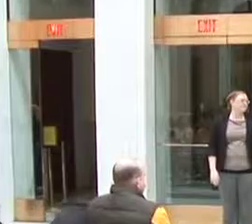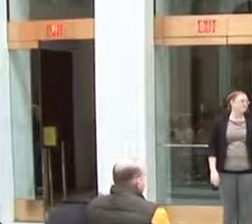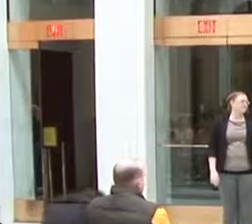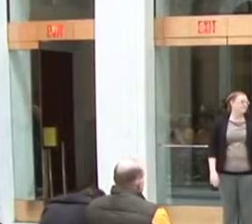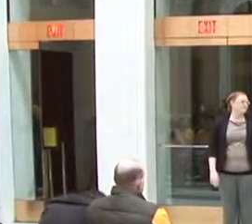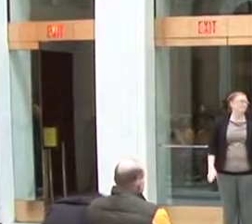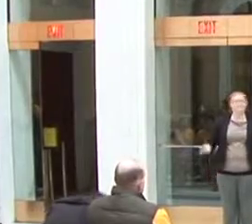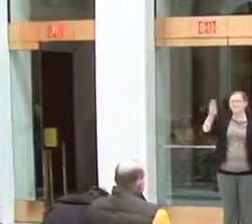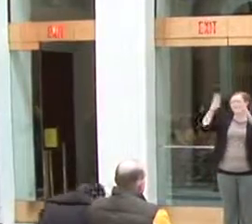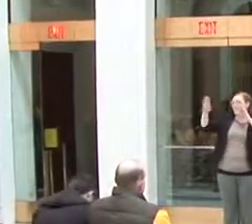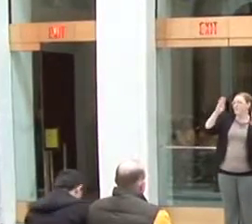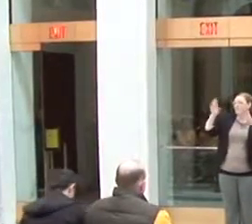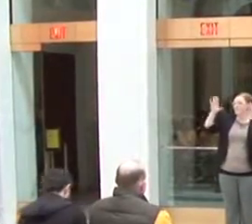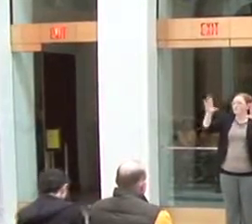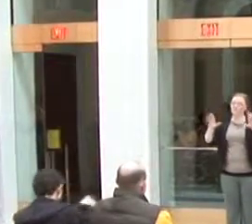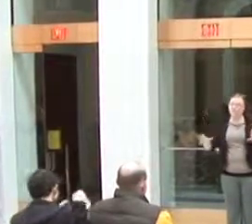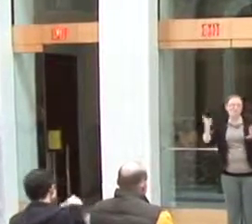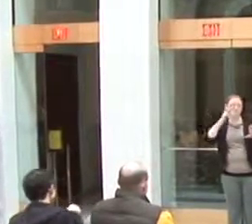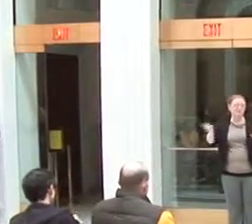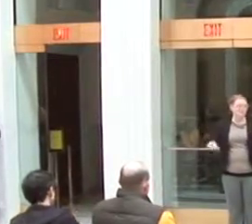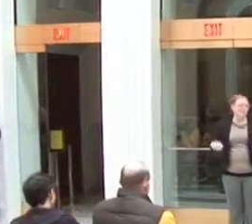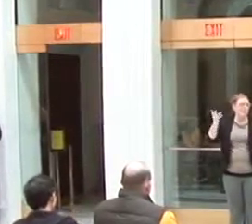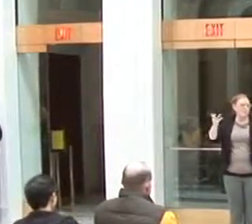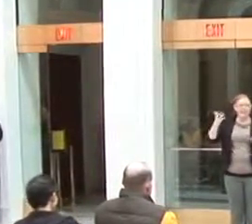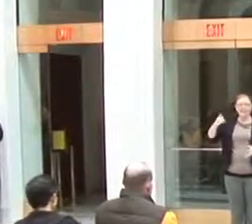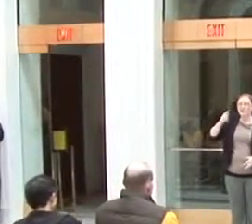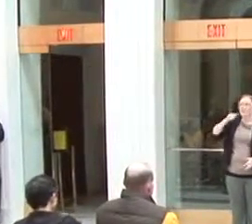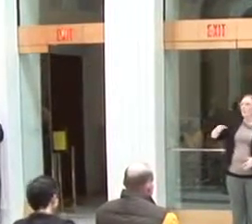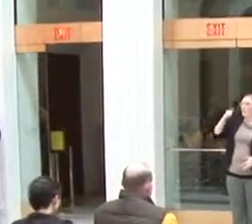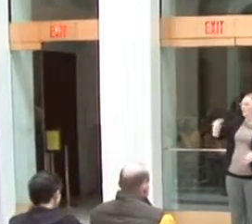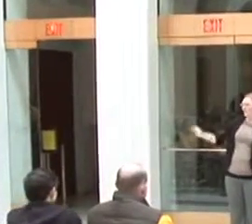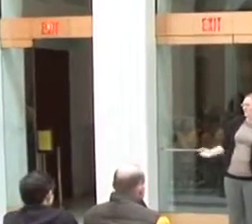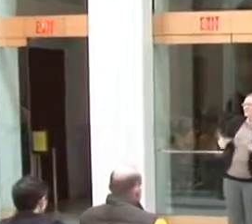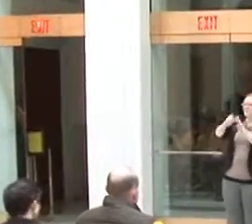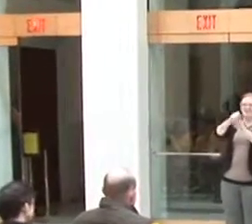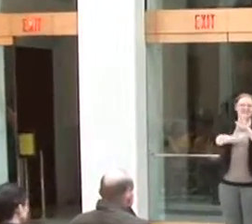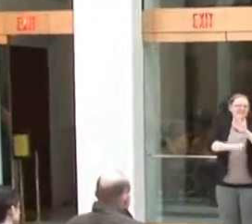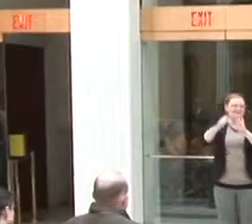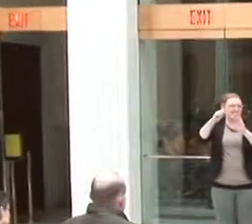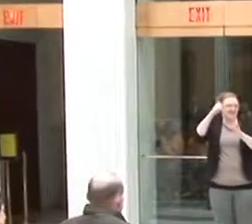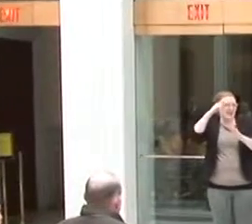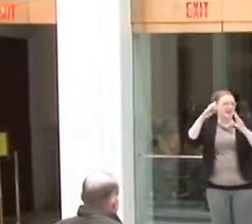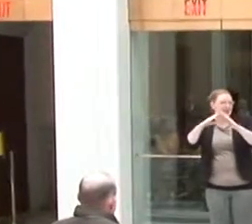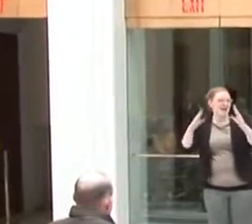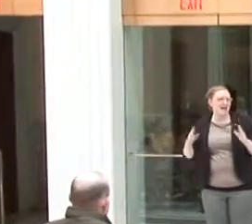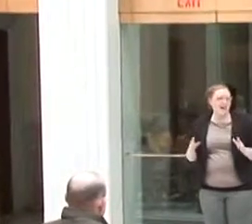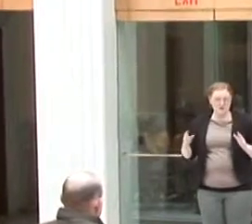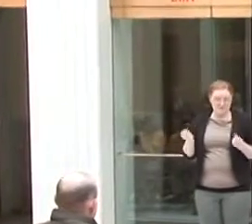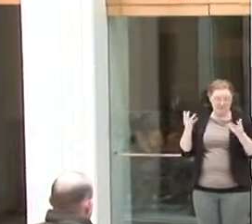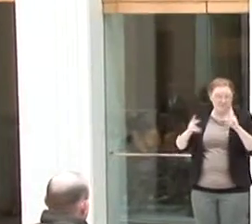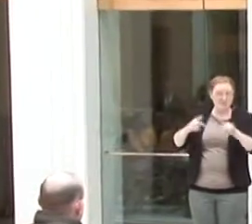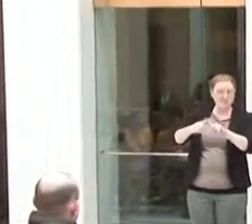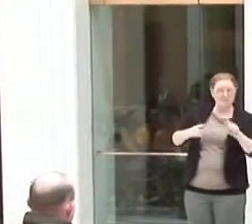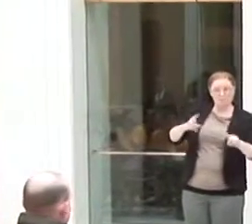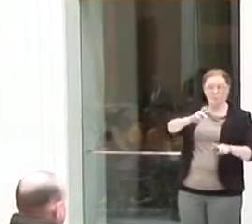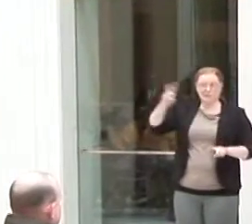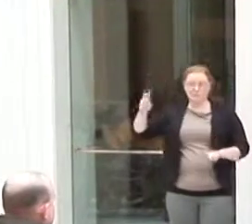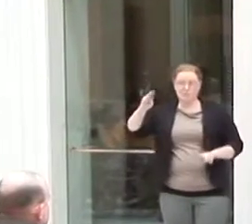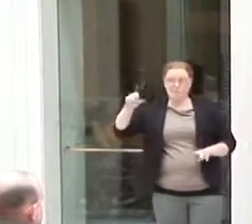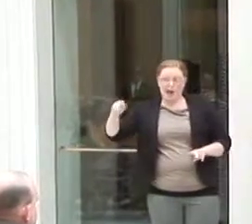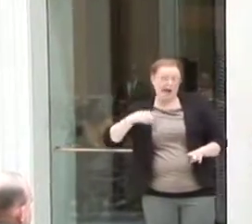hello everybody it's great to see the gold back in the state house i really appreciate people coming from western mass i heard people actually slept on the